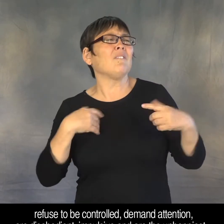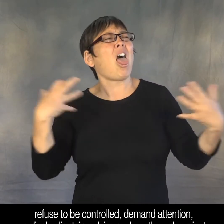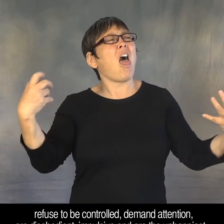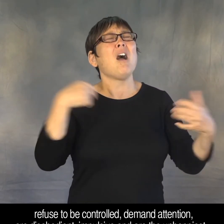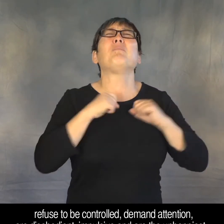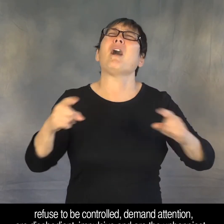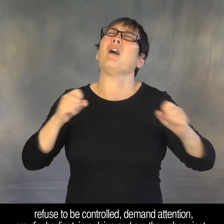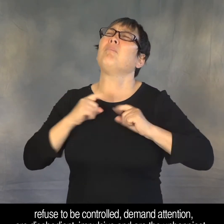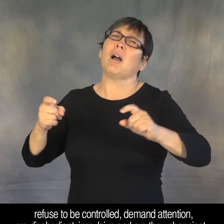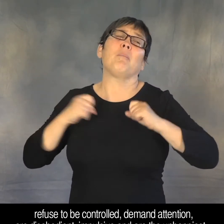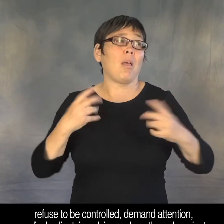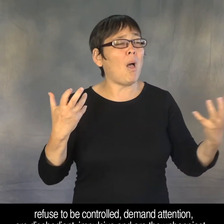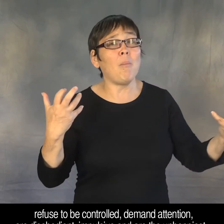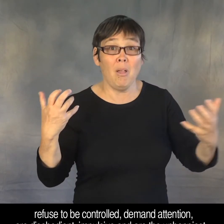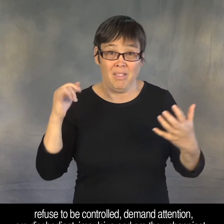the unhappiest.